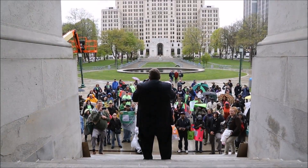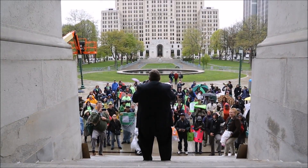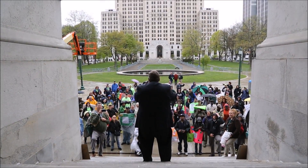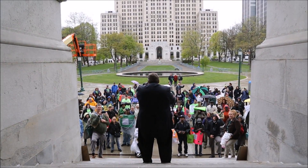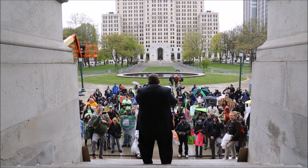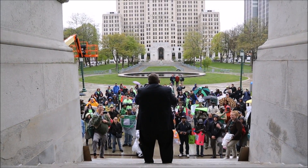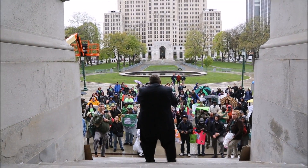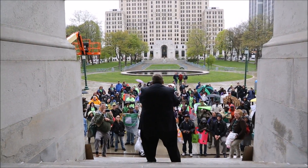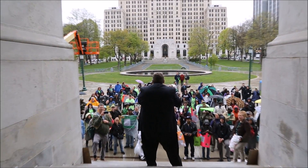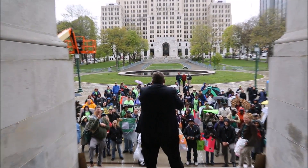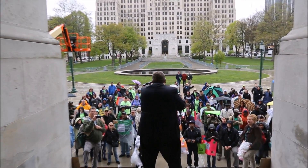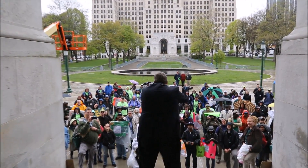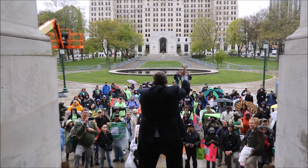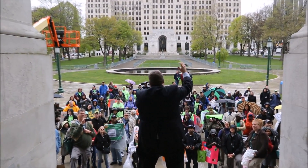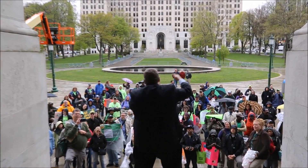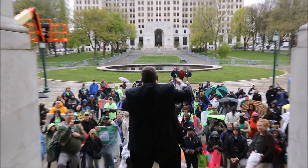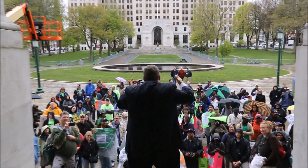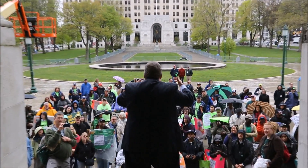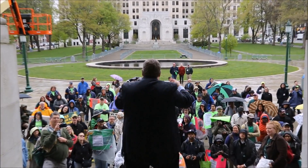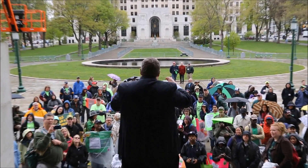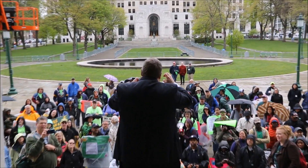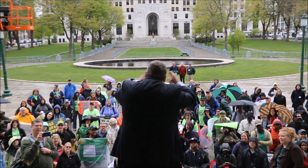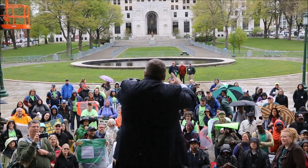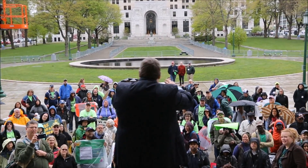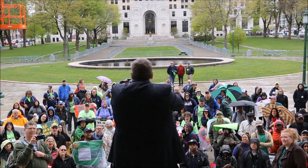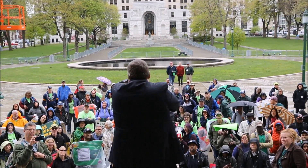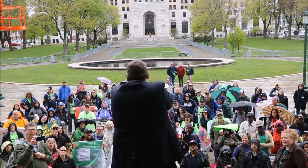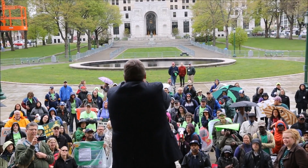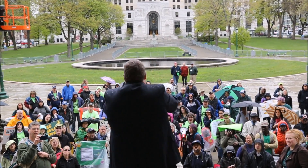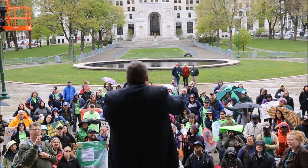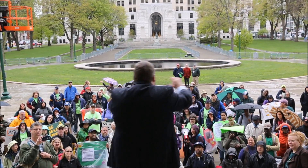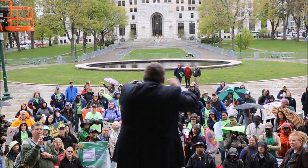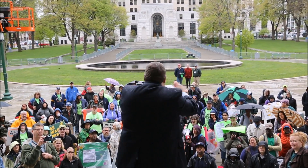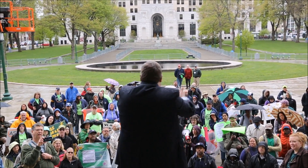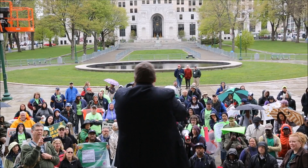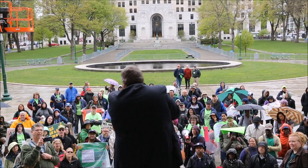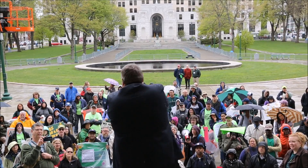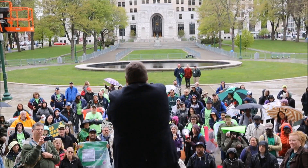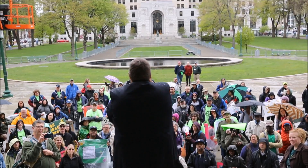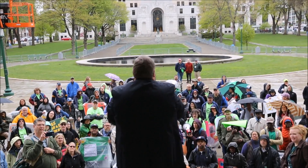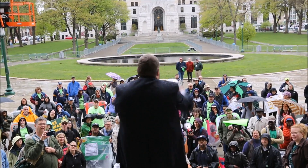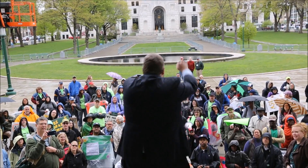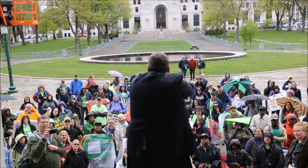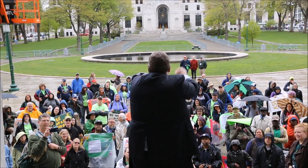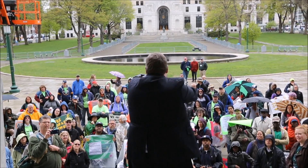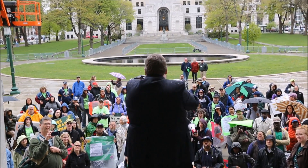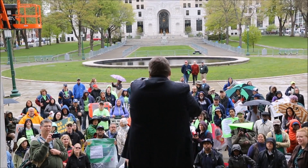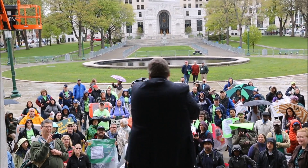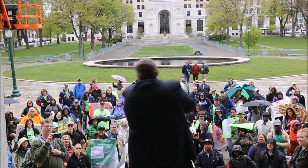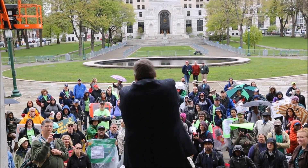Many people. All people. Grassroots meeting was set up a while